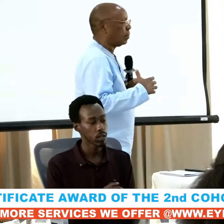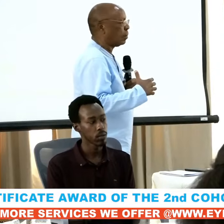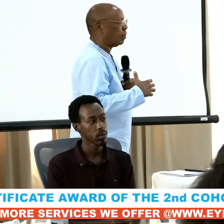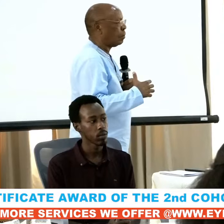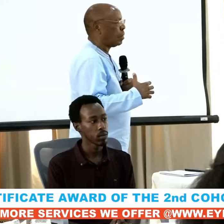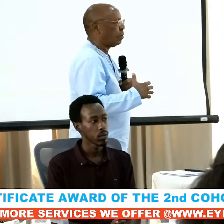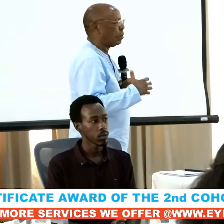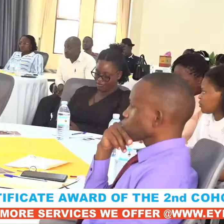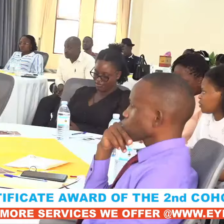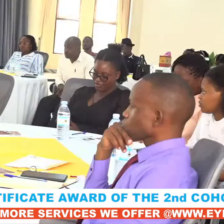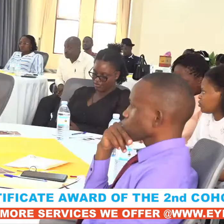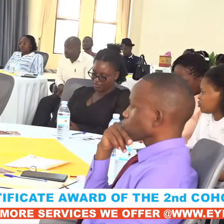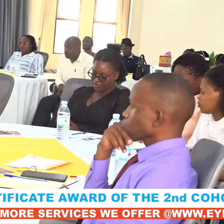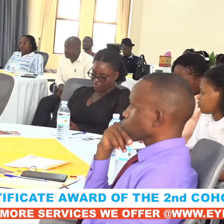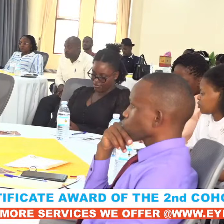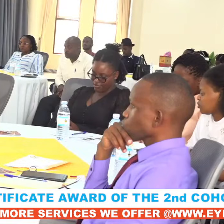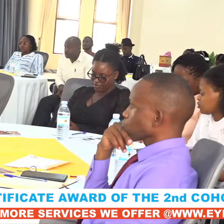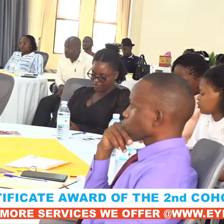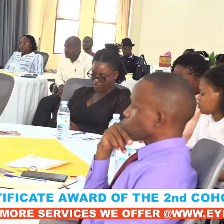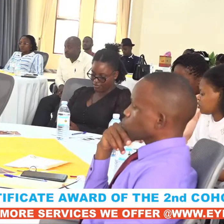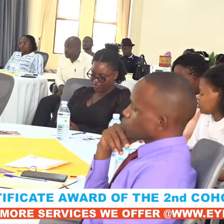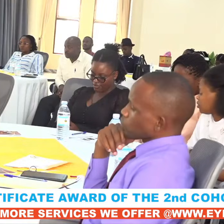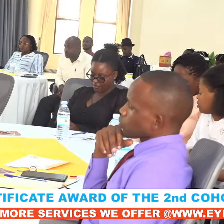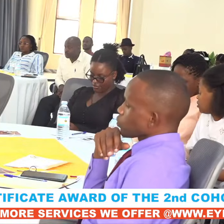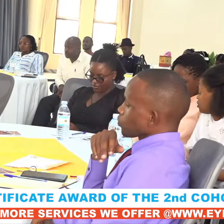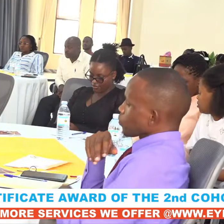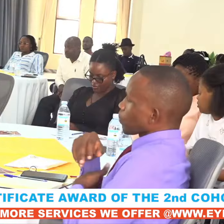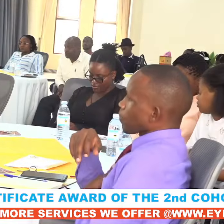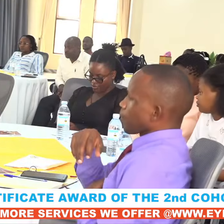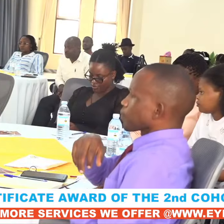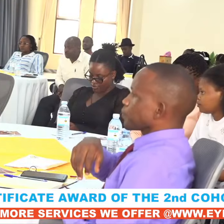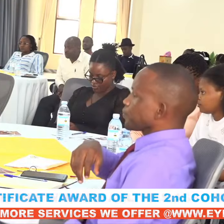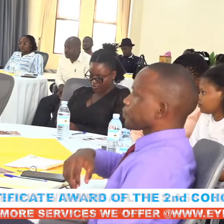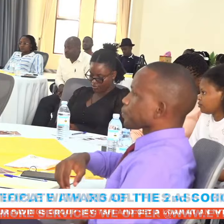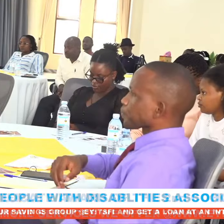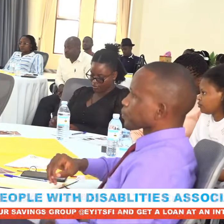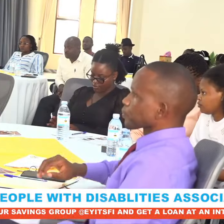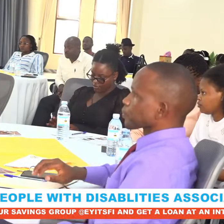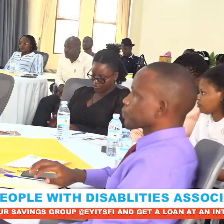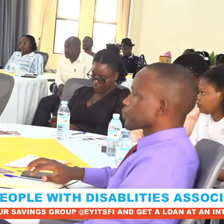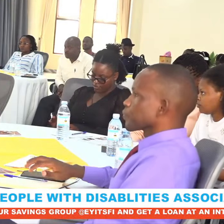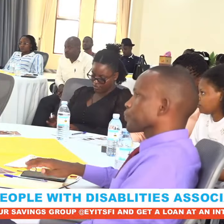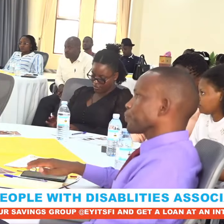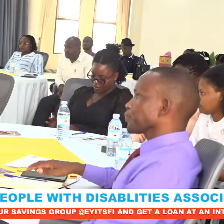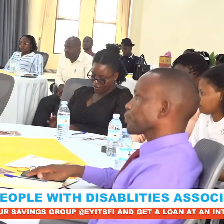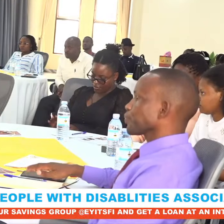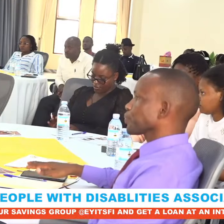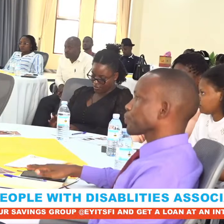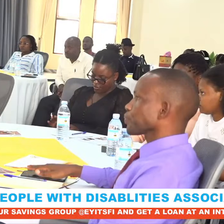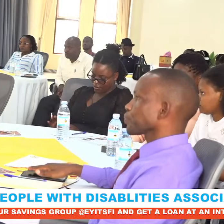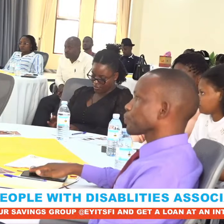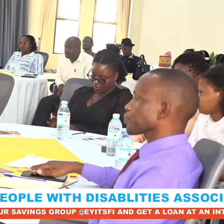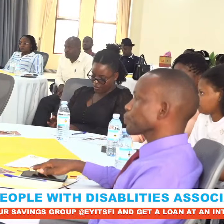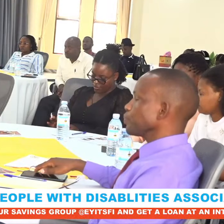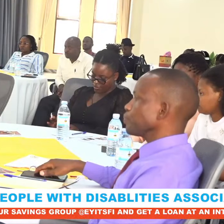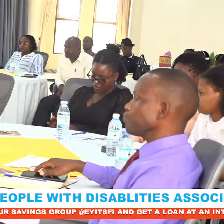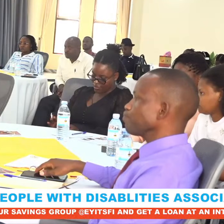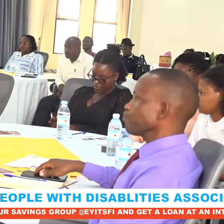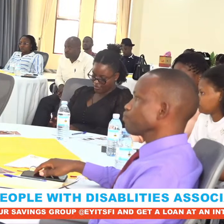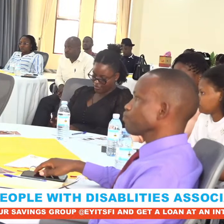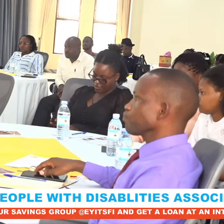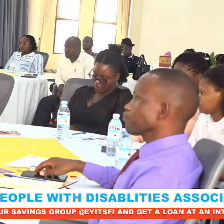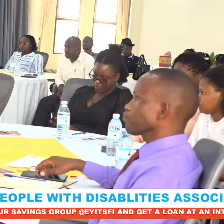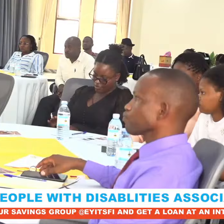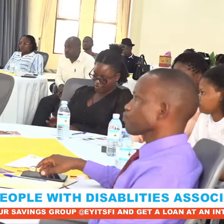is well recognized as the Uganda Sign Language program, because I also know that there are a